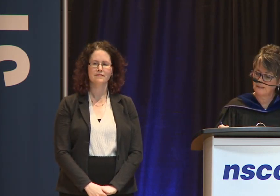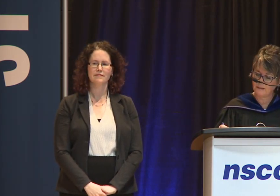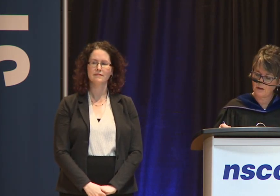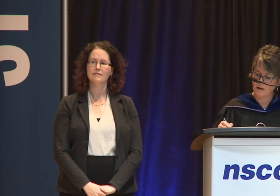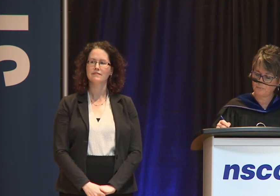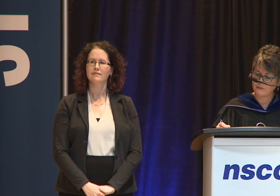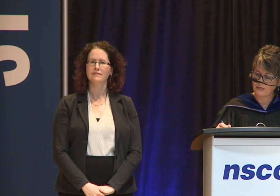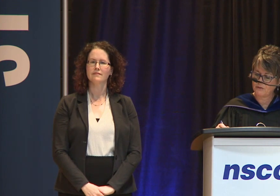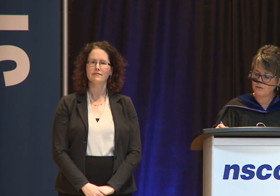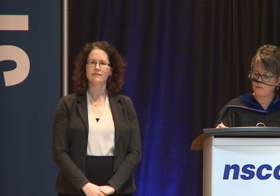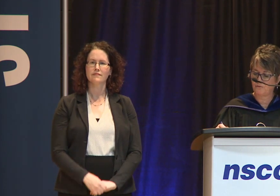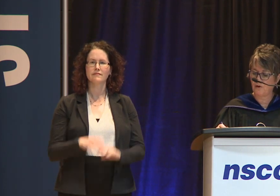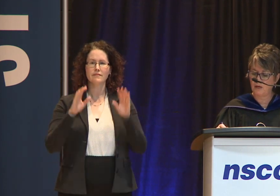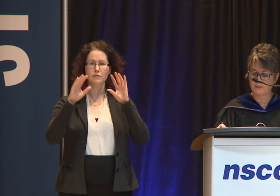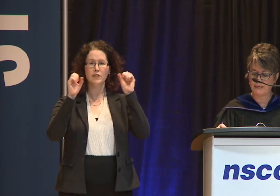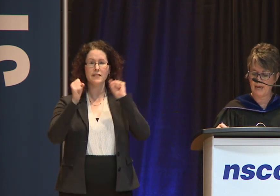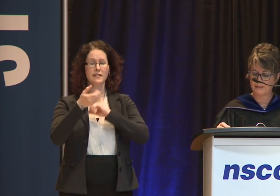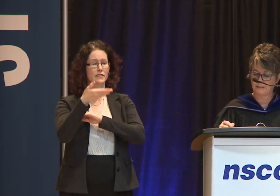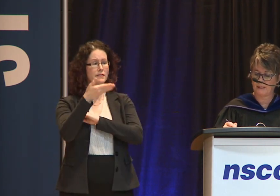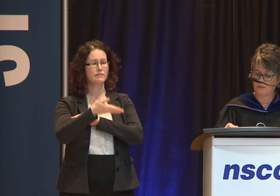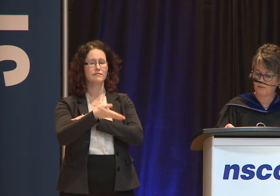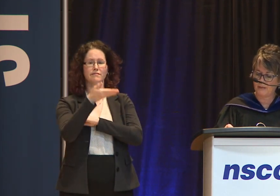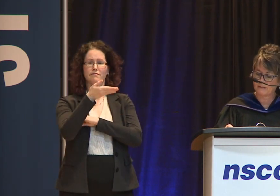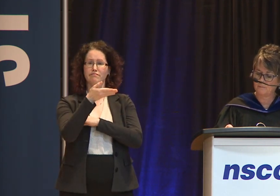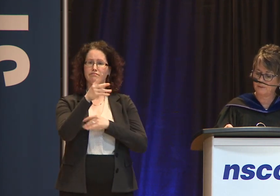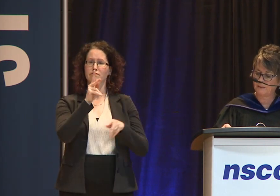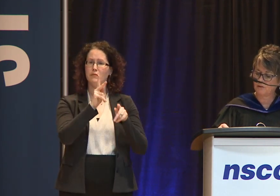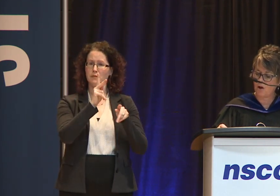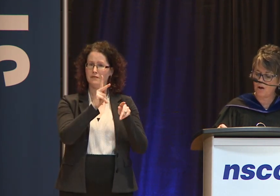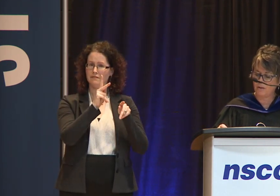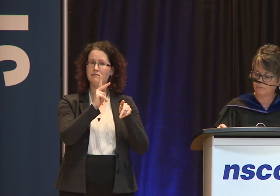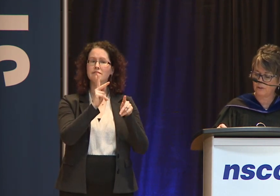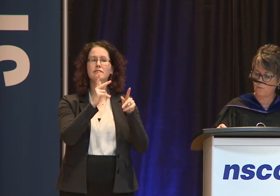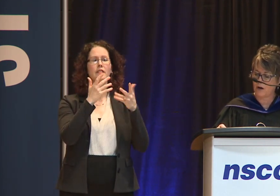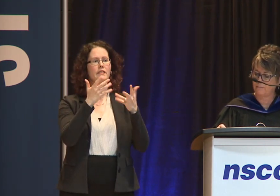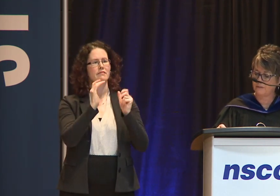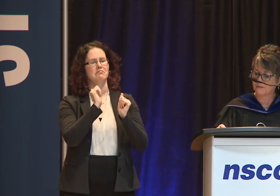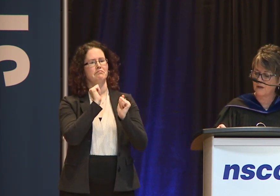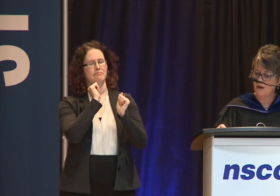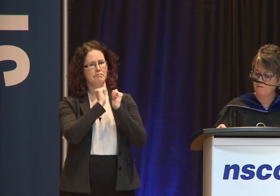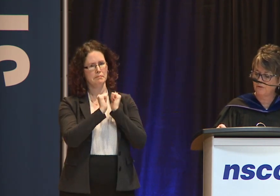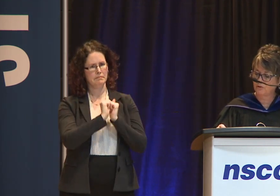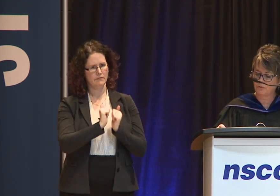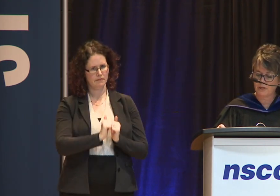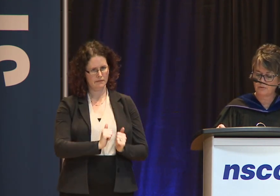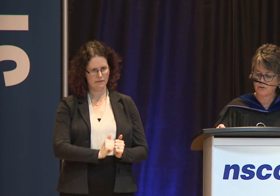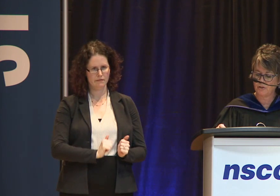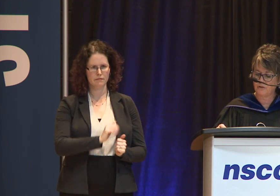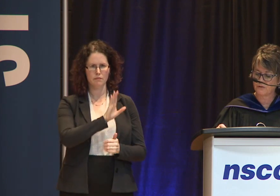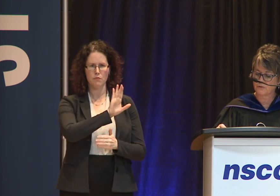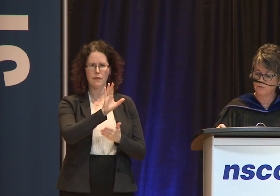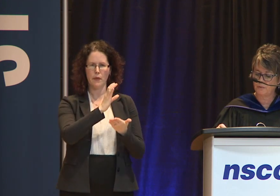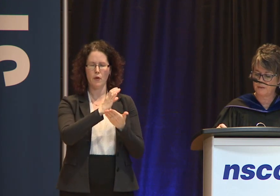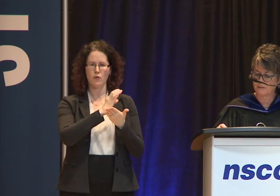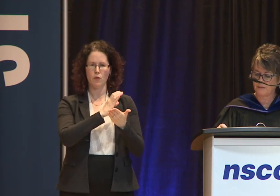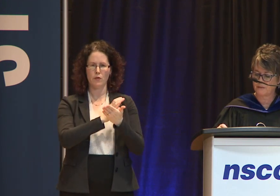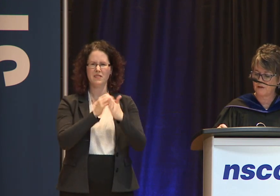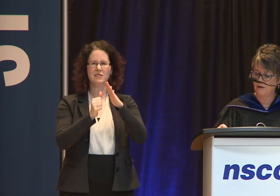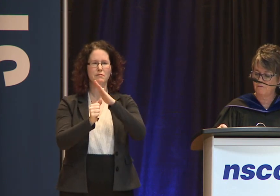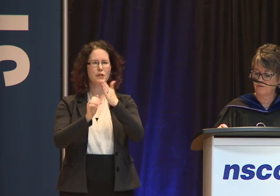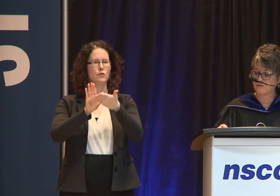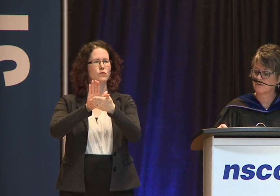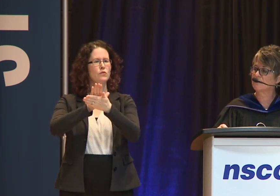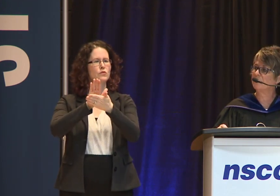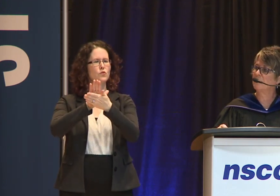Mr. President, I present to you the following candidate who has completed all the requirements for the credential in the School of